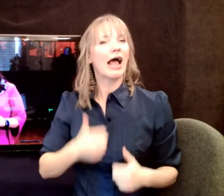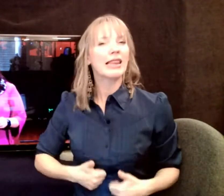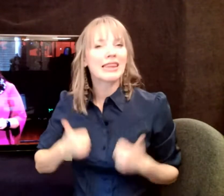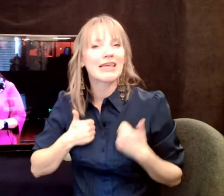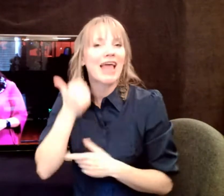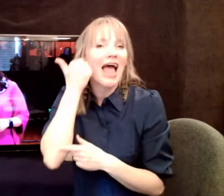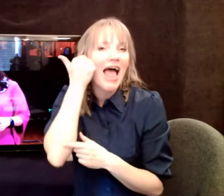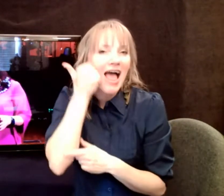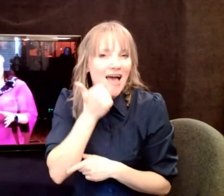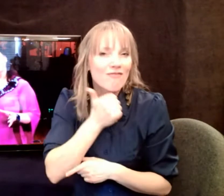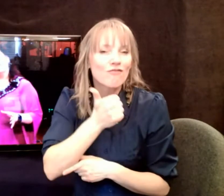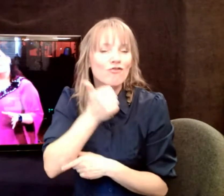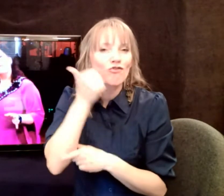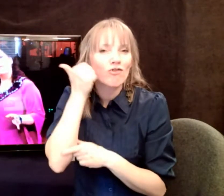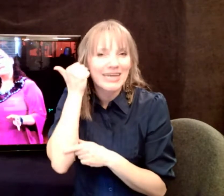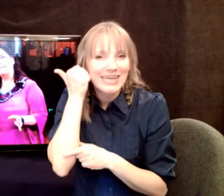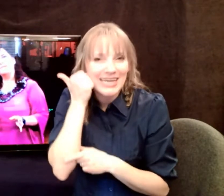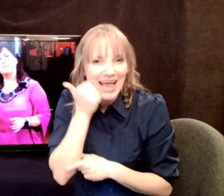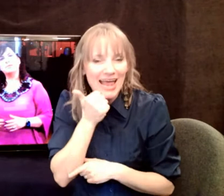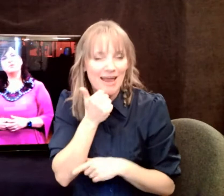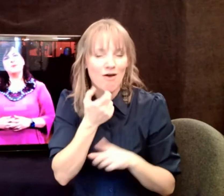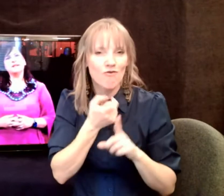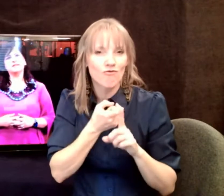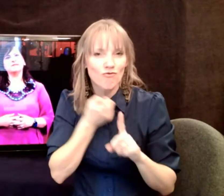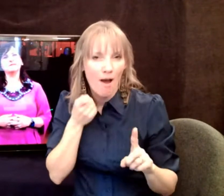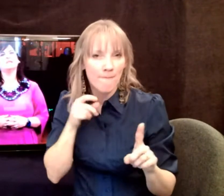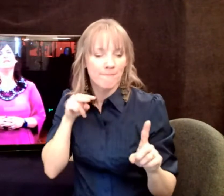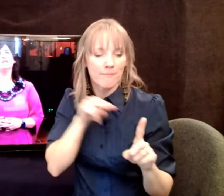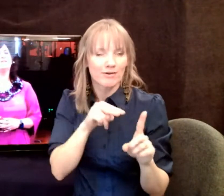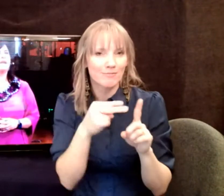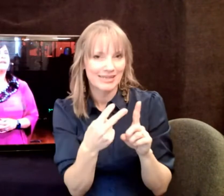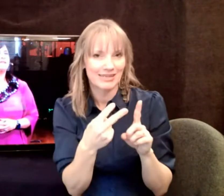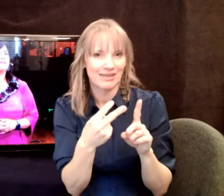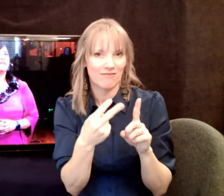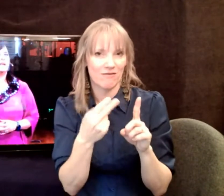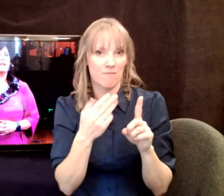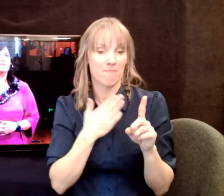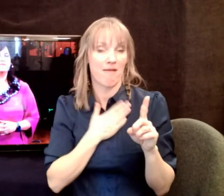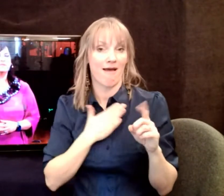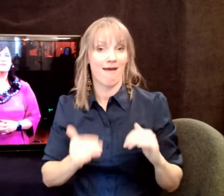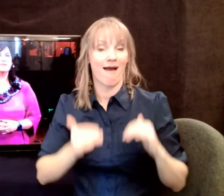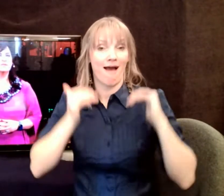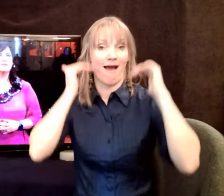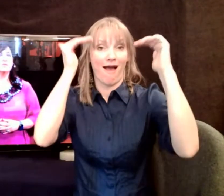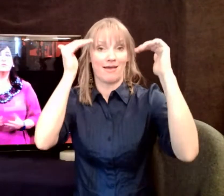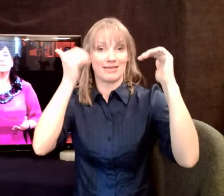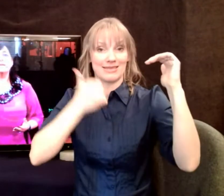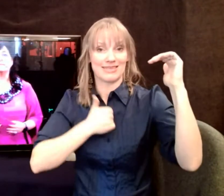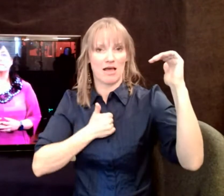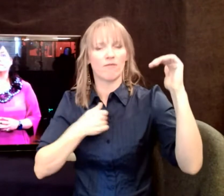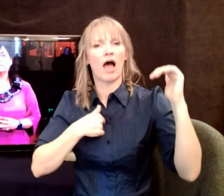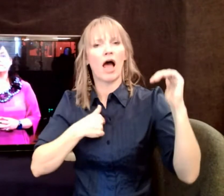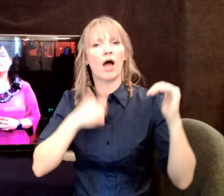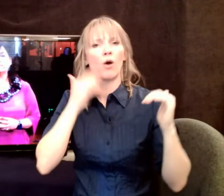day of my life from the perspective of my highest self, who would I be?